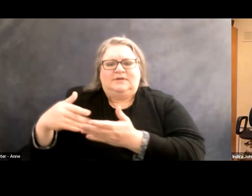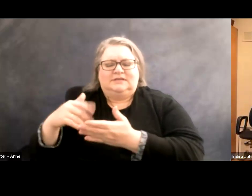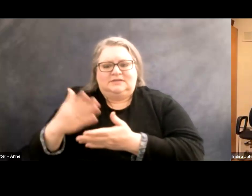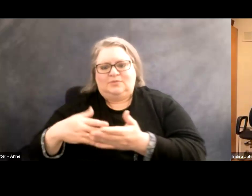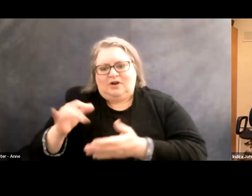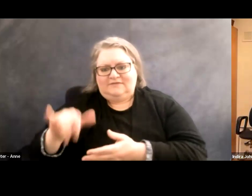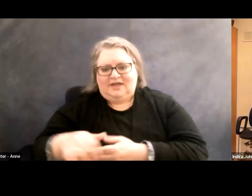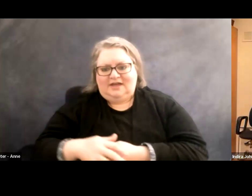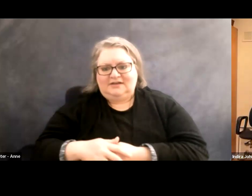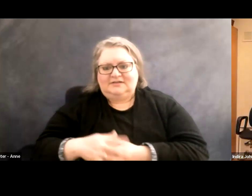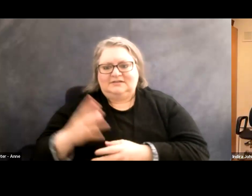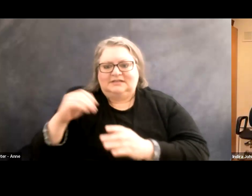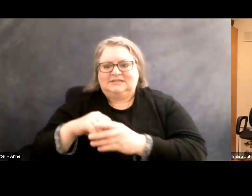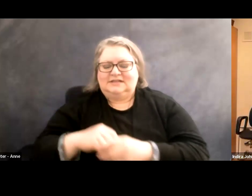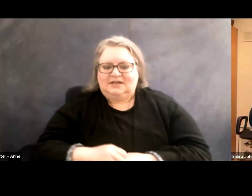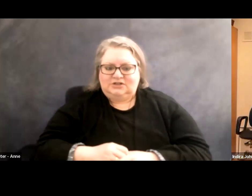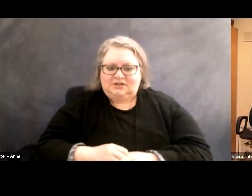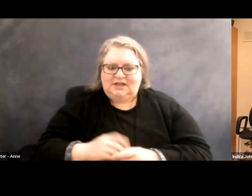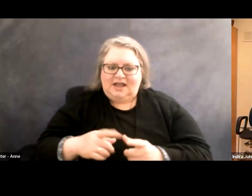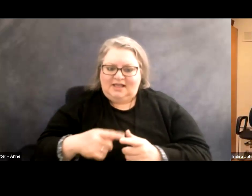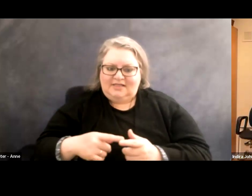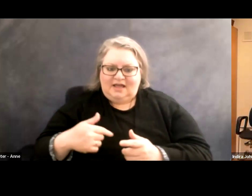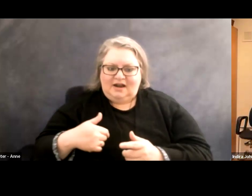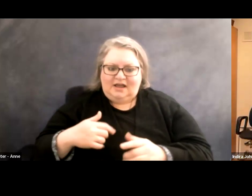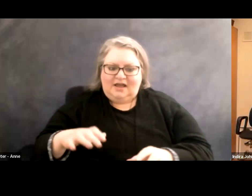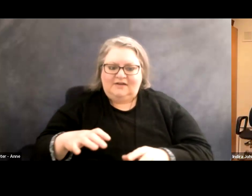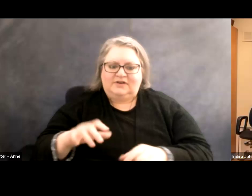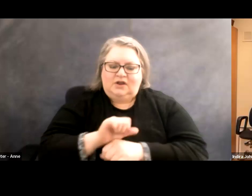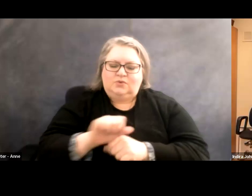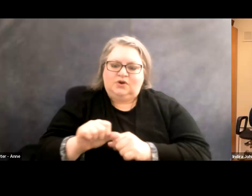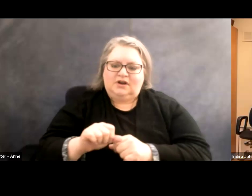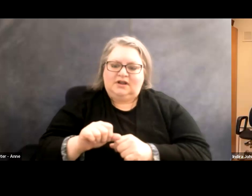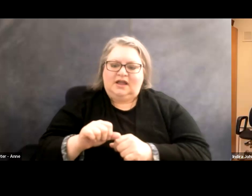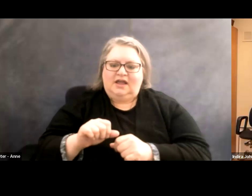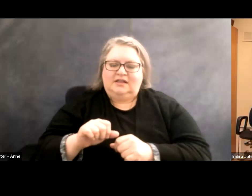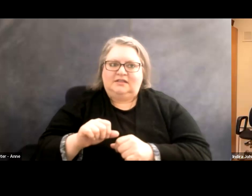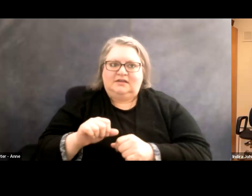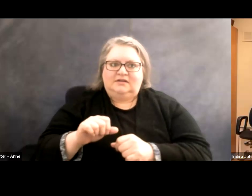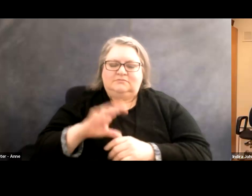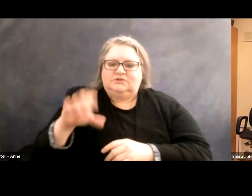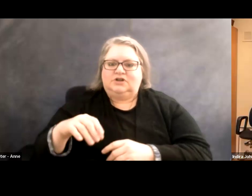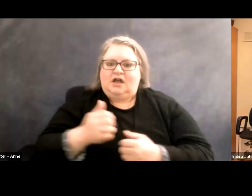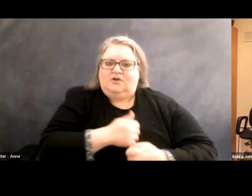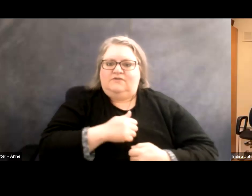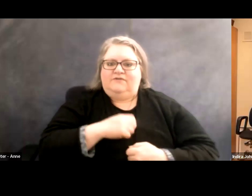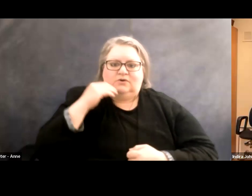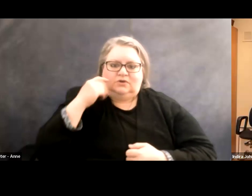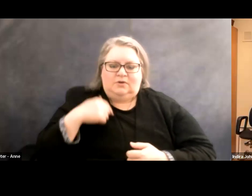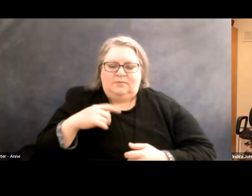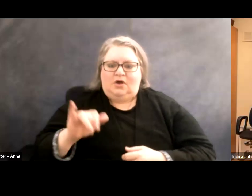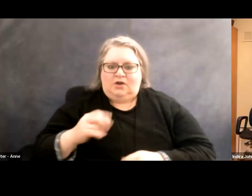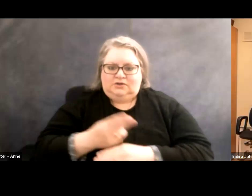that installation. And then I've done work at the Chicago Veterans Home, which was, again, I also